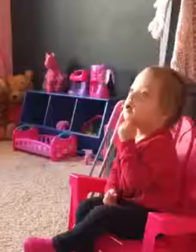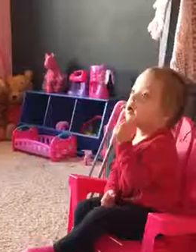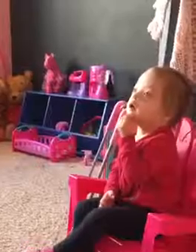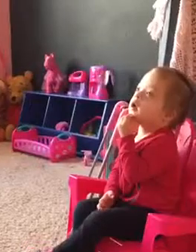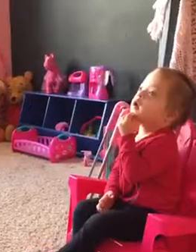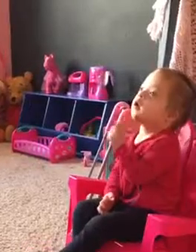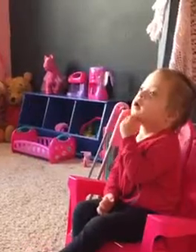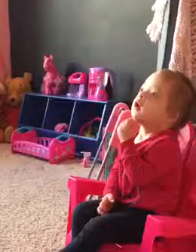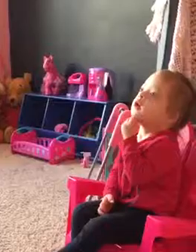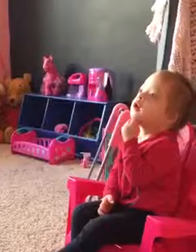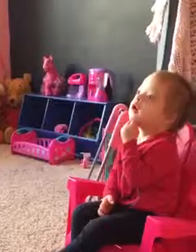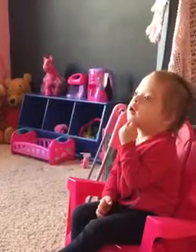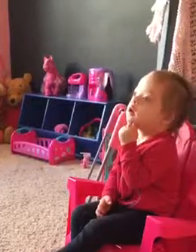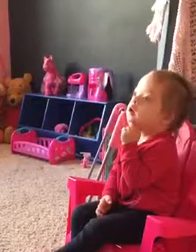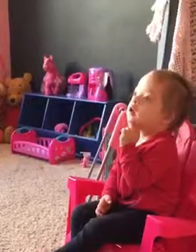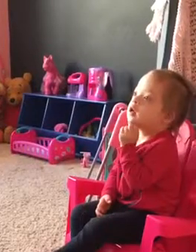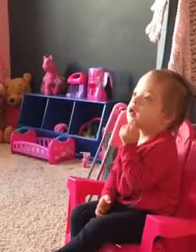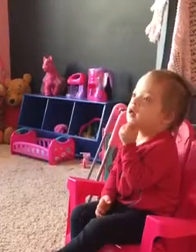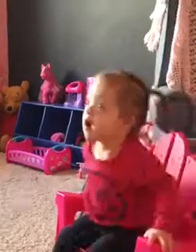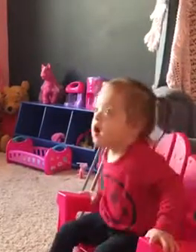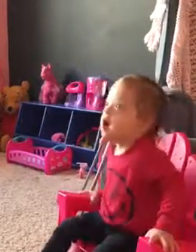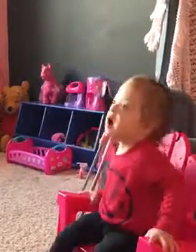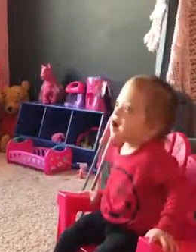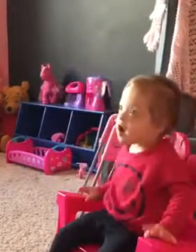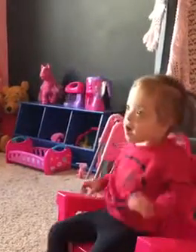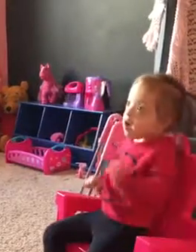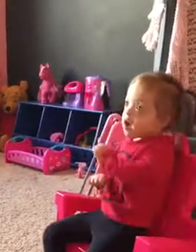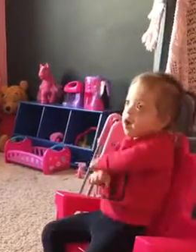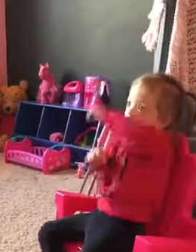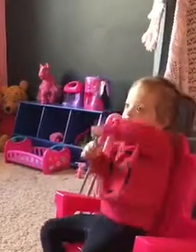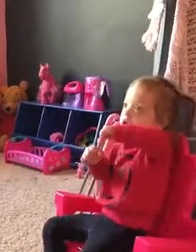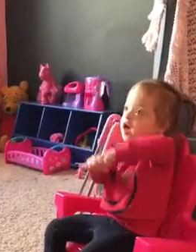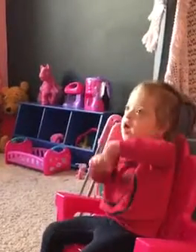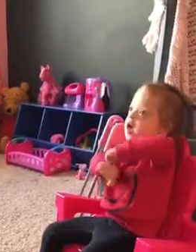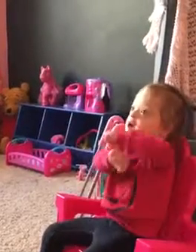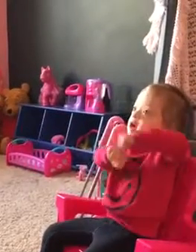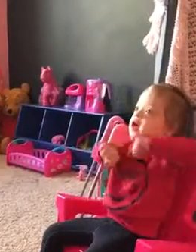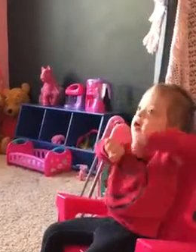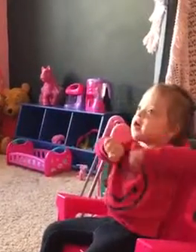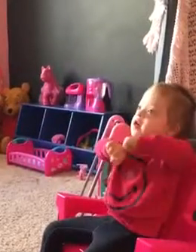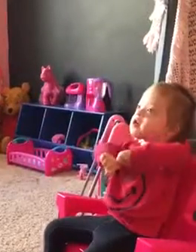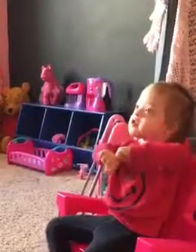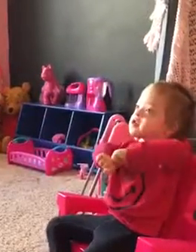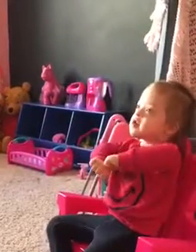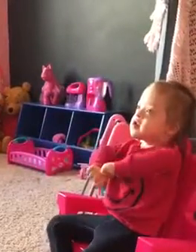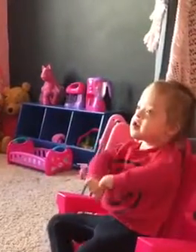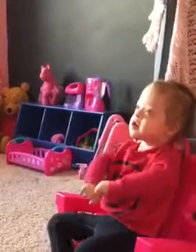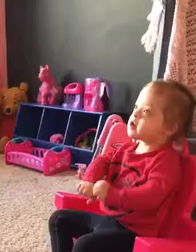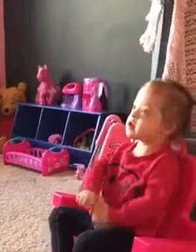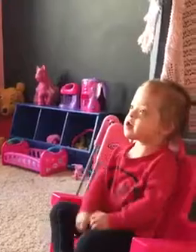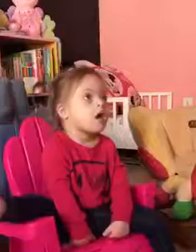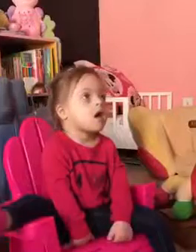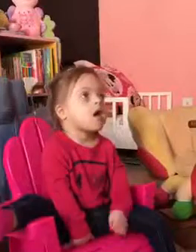It's like there's food in your hand and you bring it Cracker Can you sign cracker? Mom